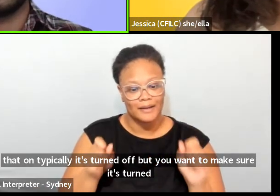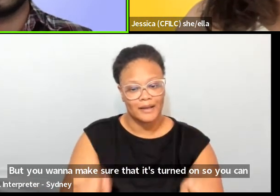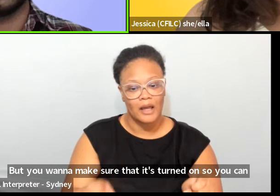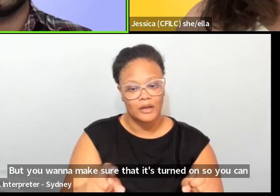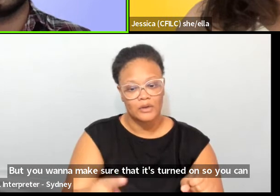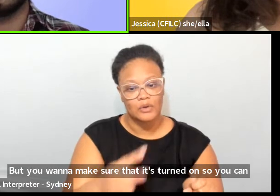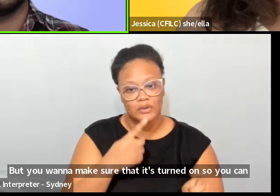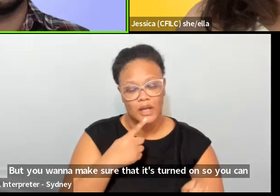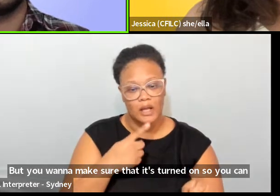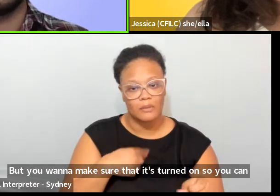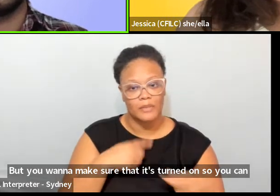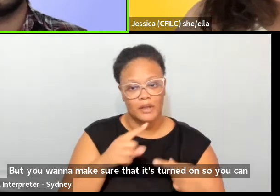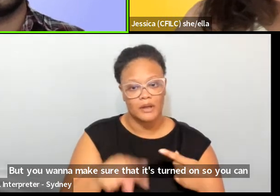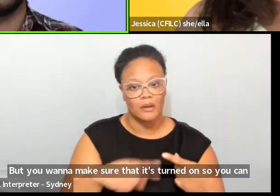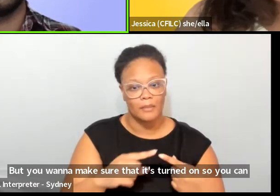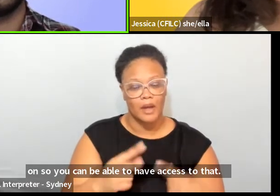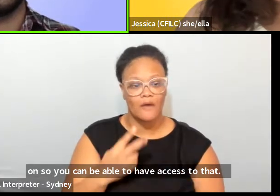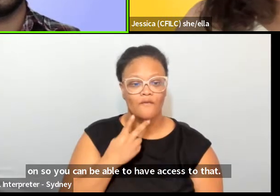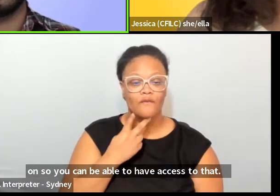recognition?